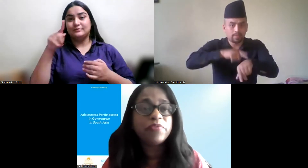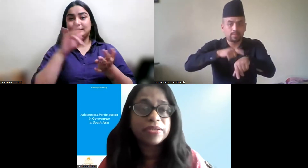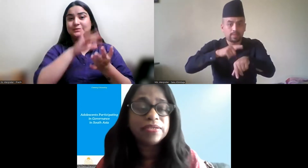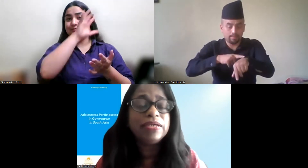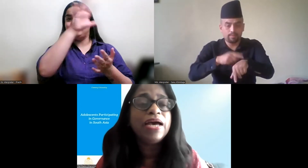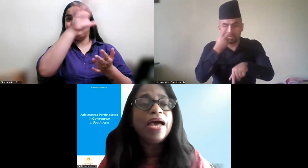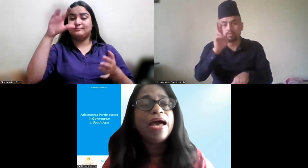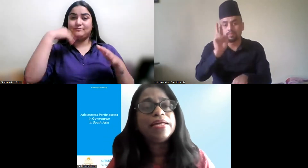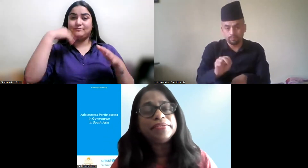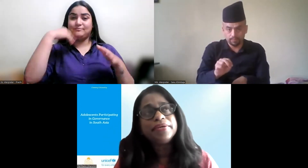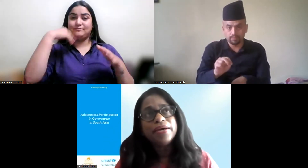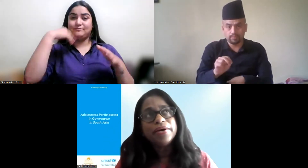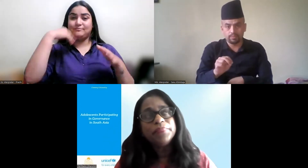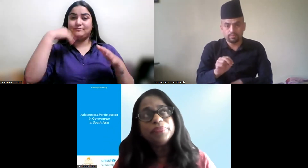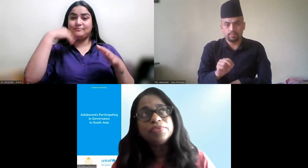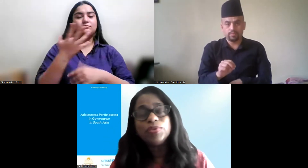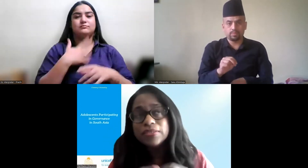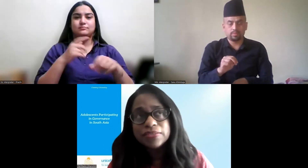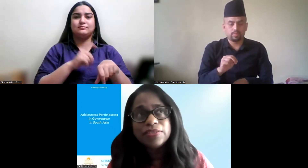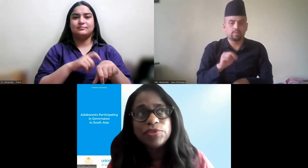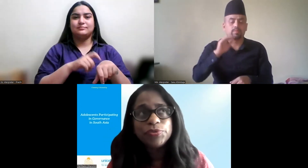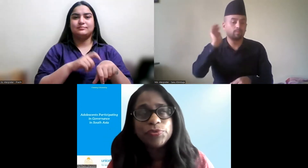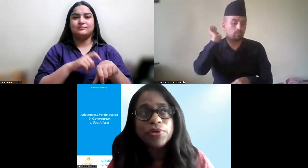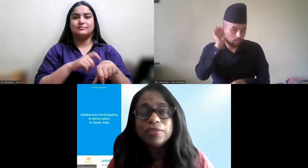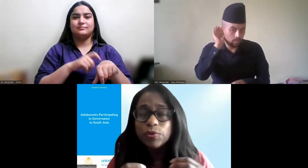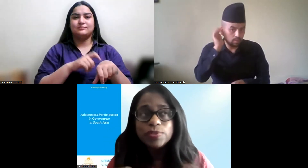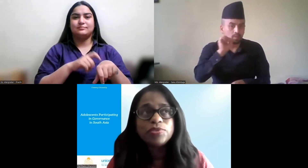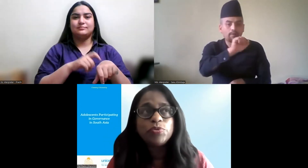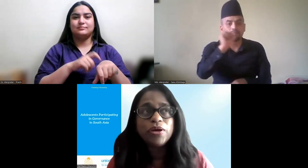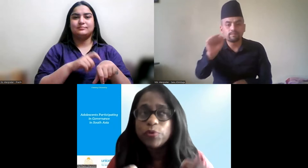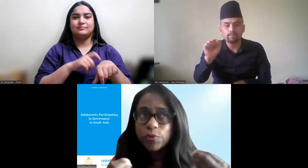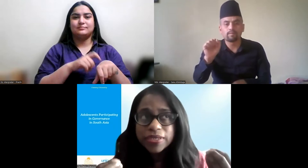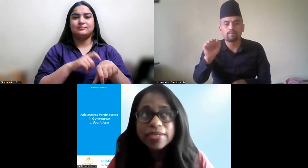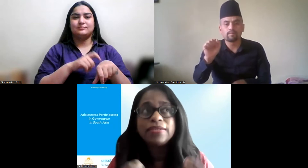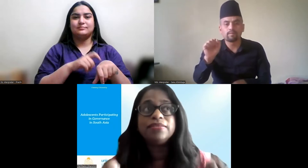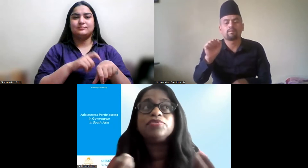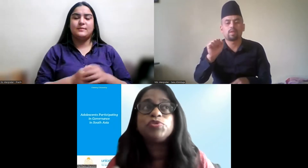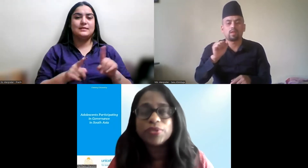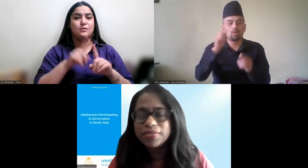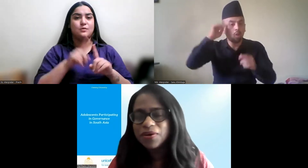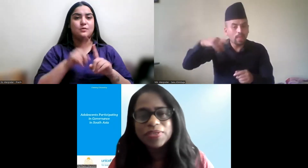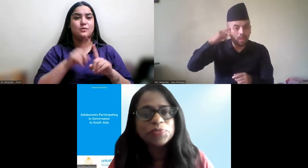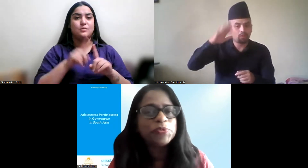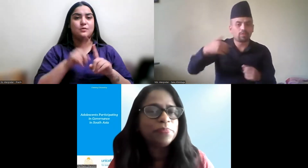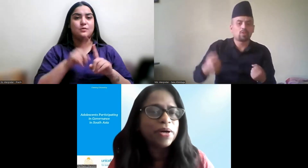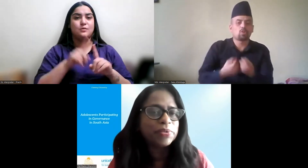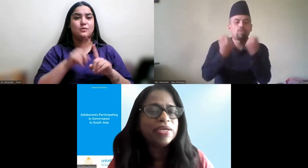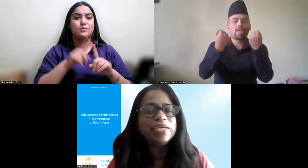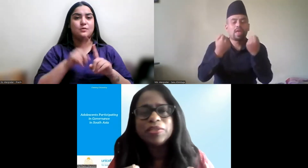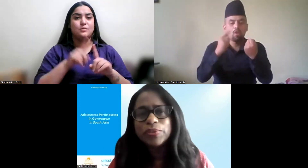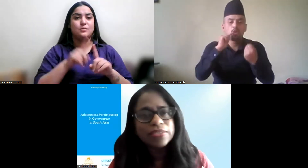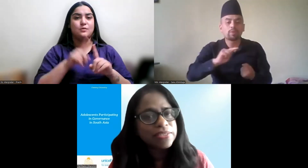time factor, and to listen to those who have co-created these stories Kavita spoke